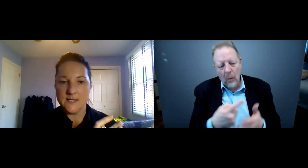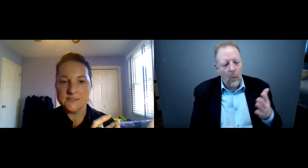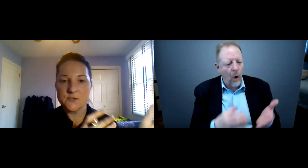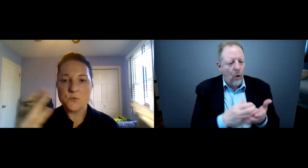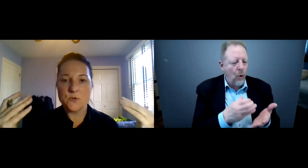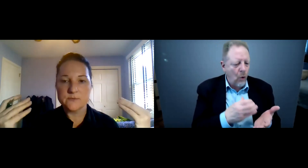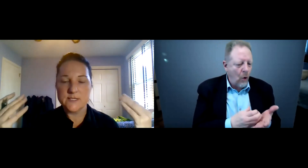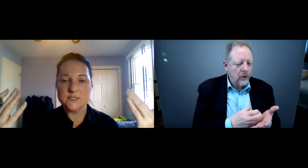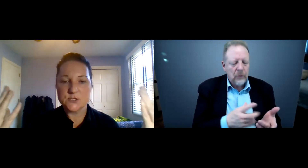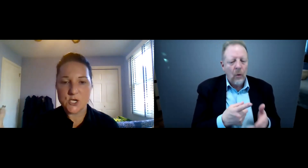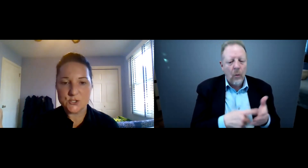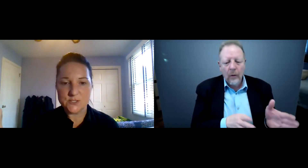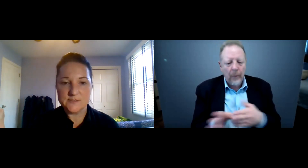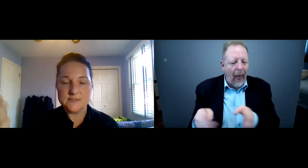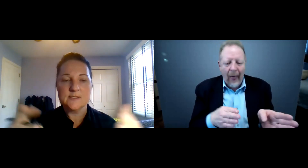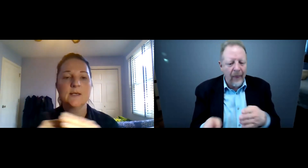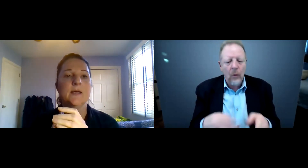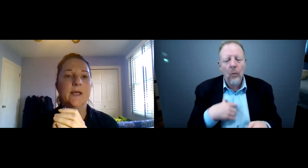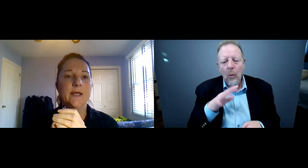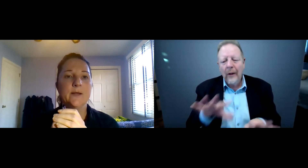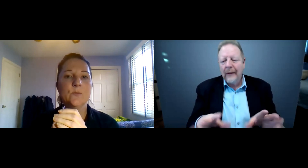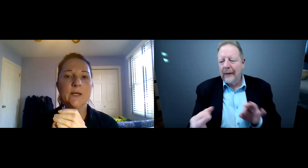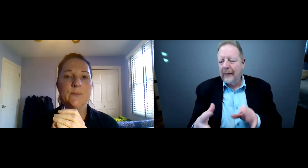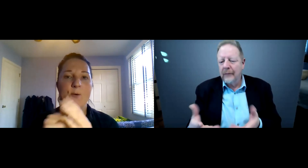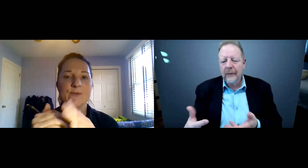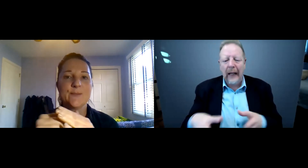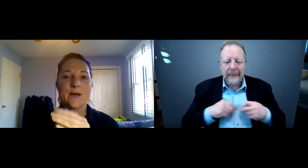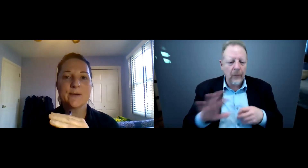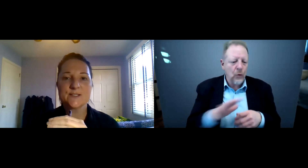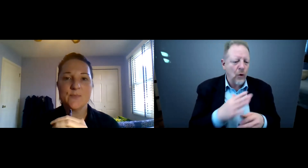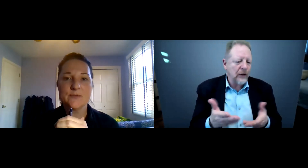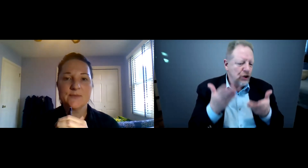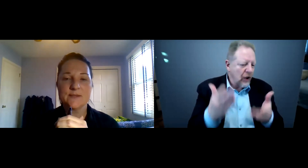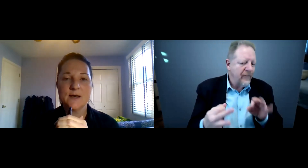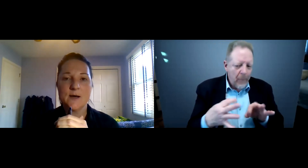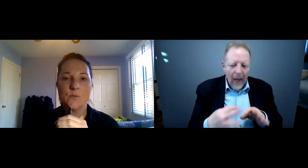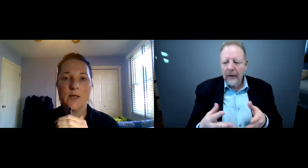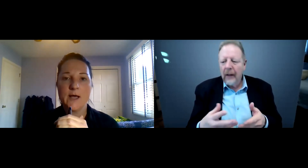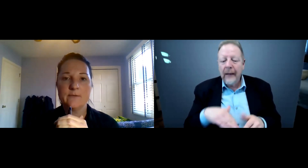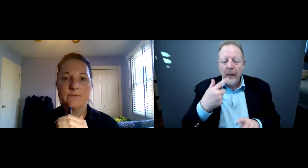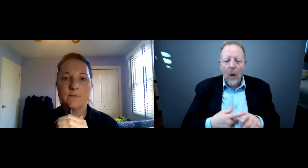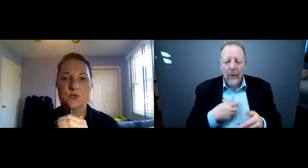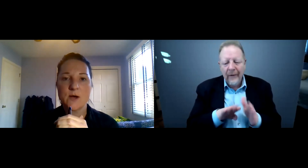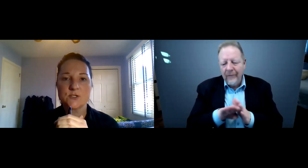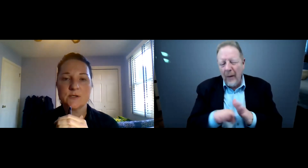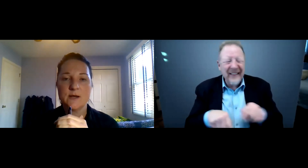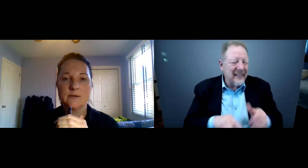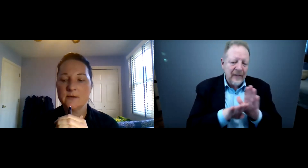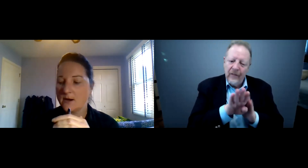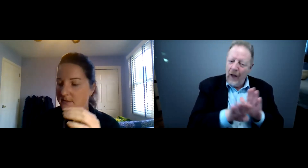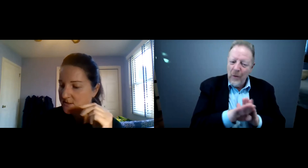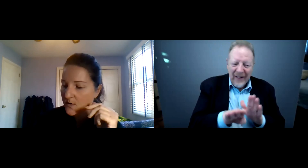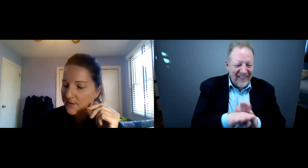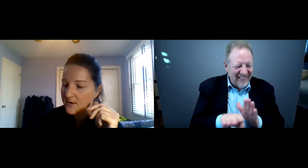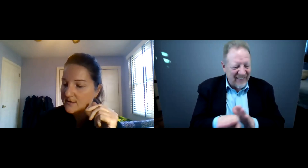it takes. So we'll take suggestions, and we hopefully by our next month, we'll have direction